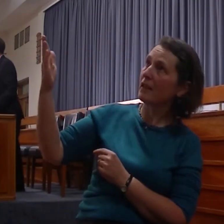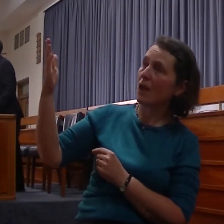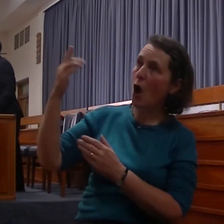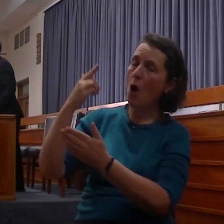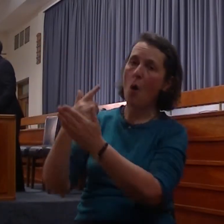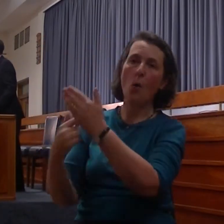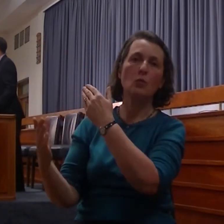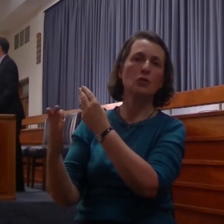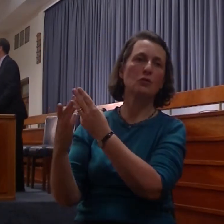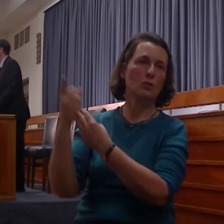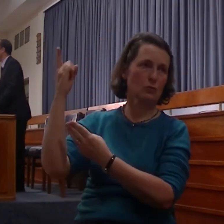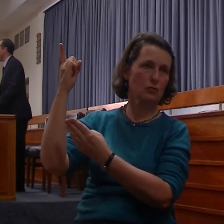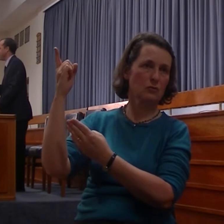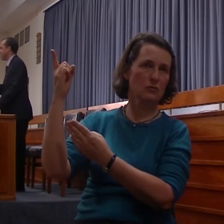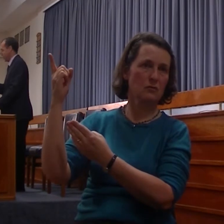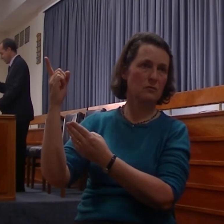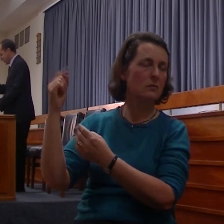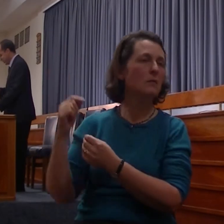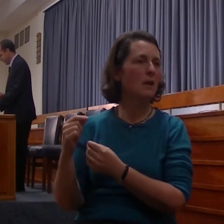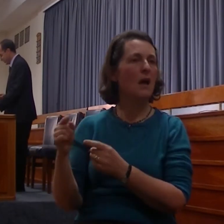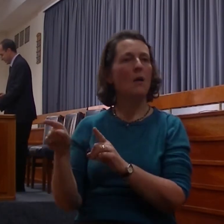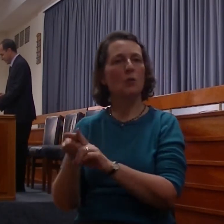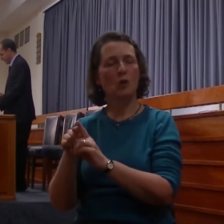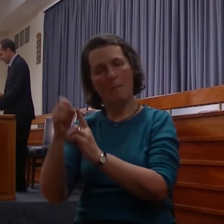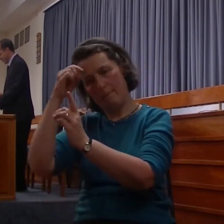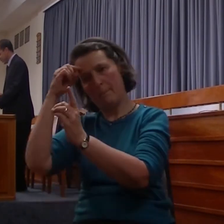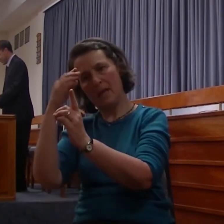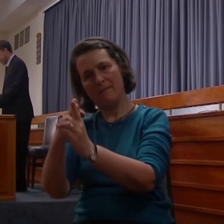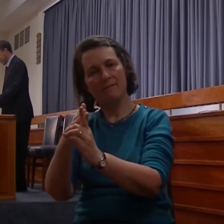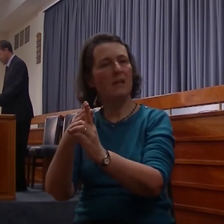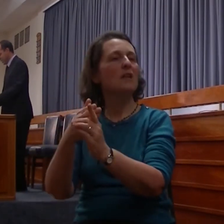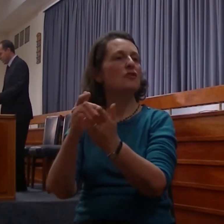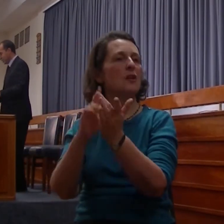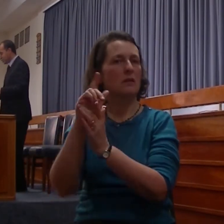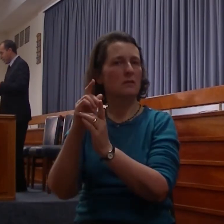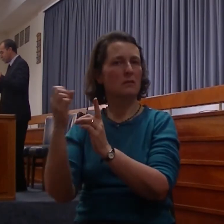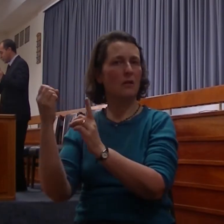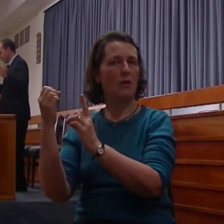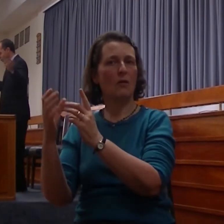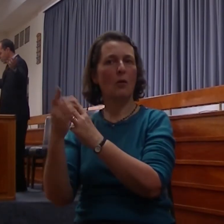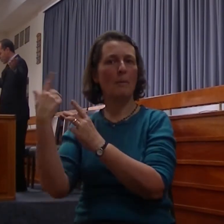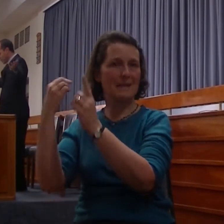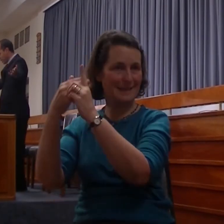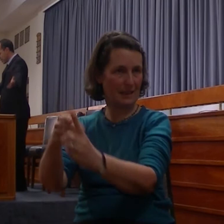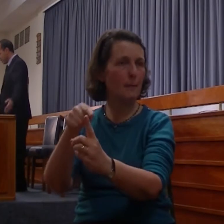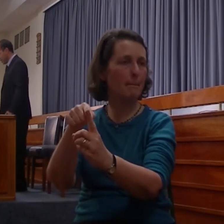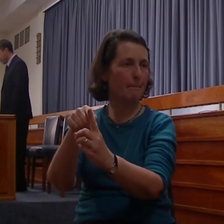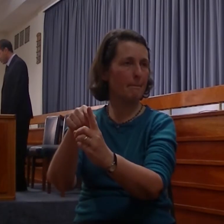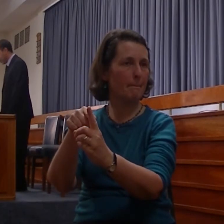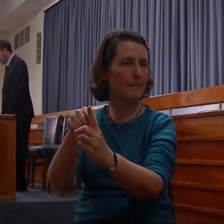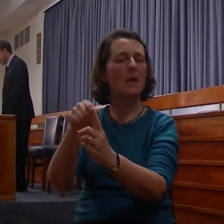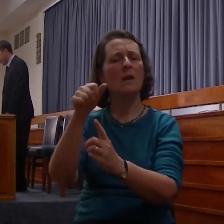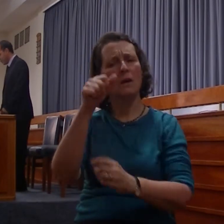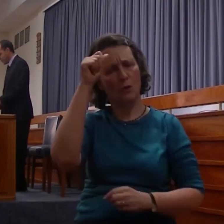know thee, the only true God, and Jesus Christ, whom thou hast sent. What is eternal life? Is